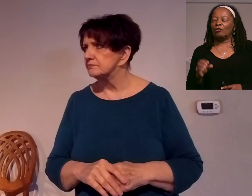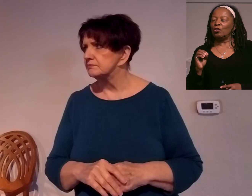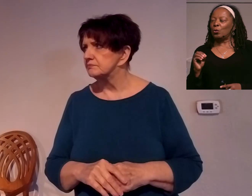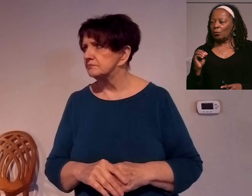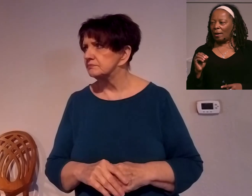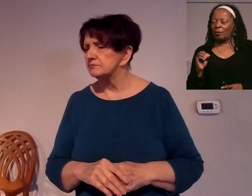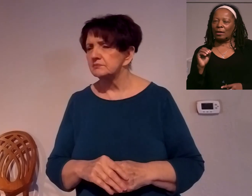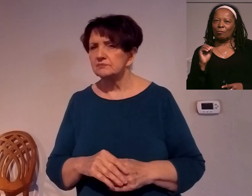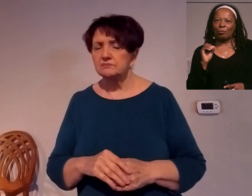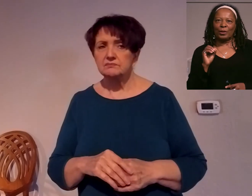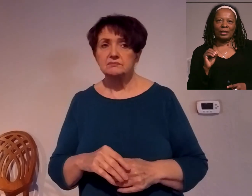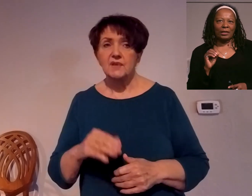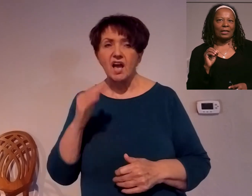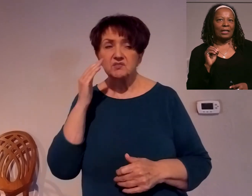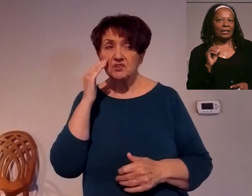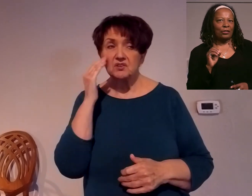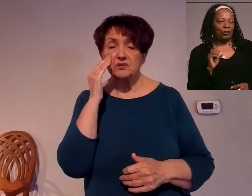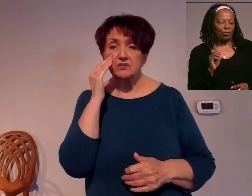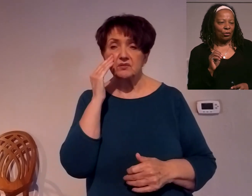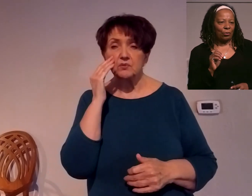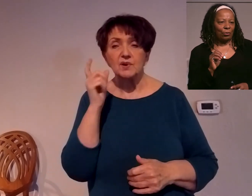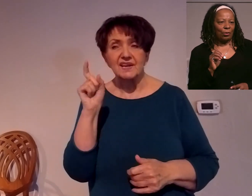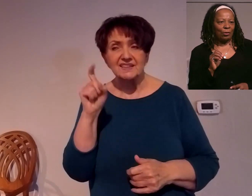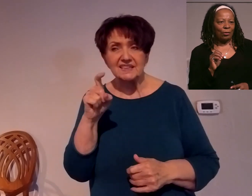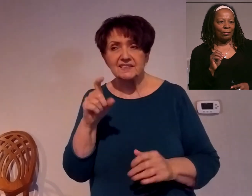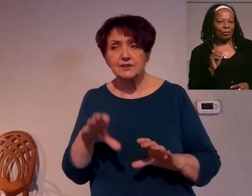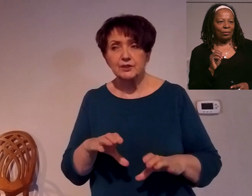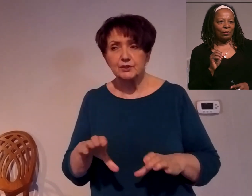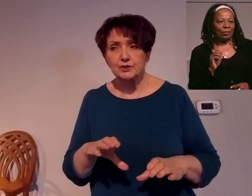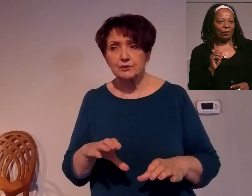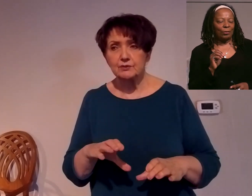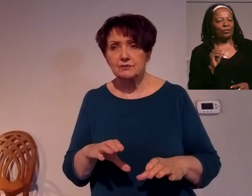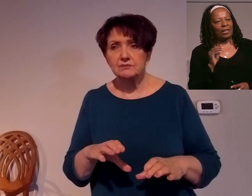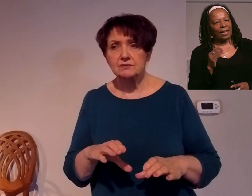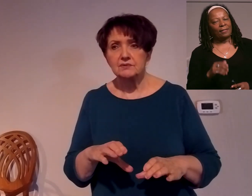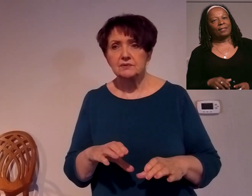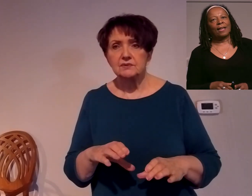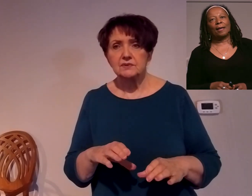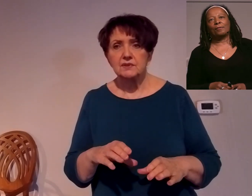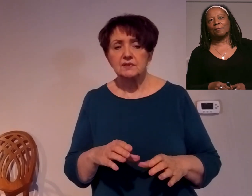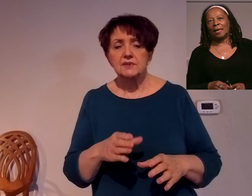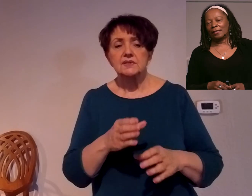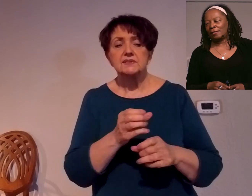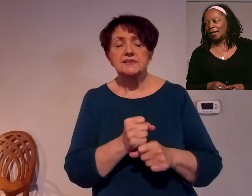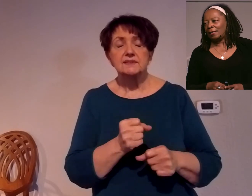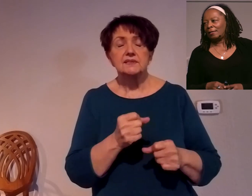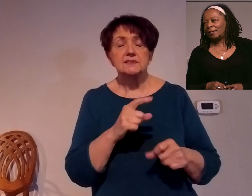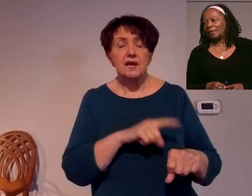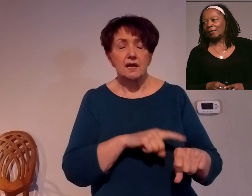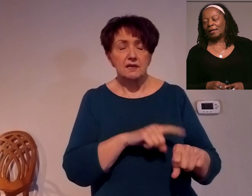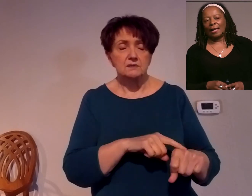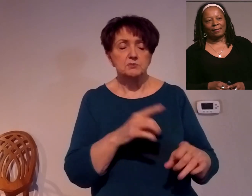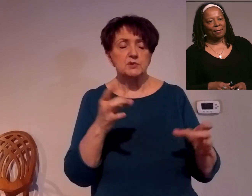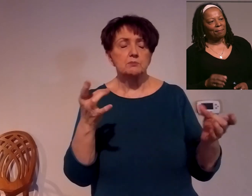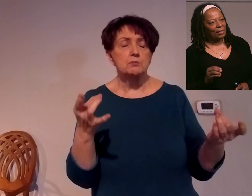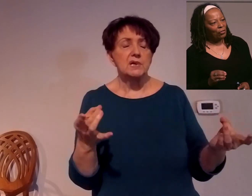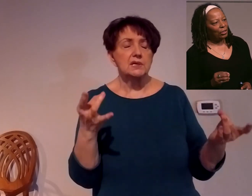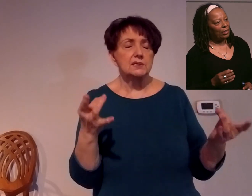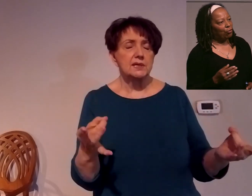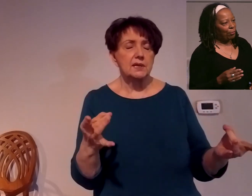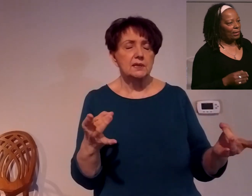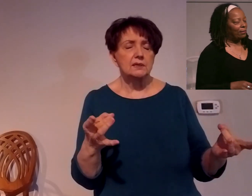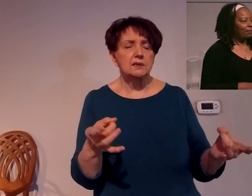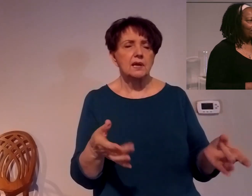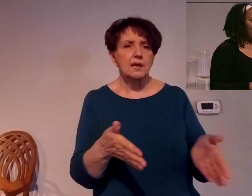I knew that what I really needed to do was take the time to meditate and to